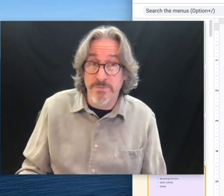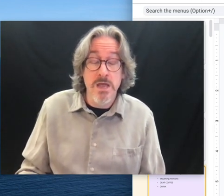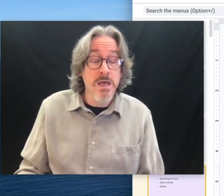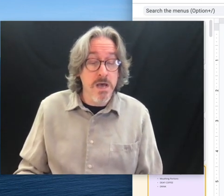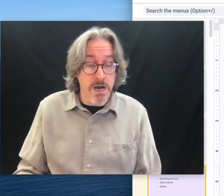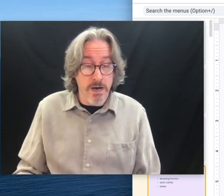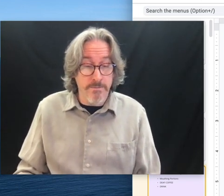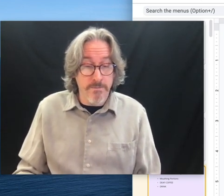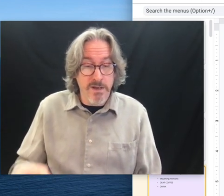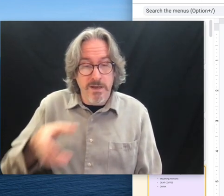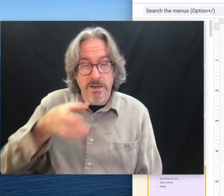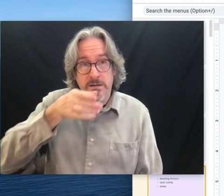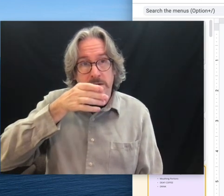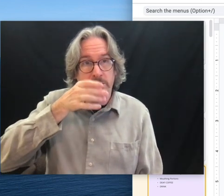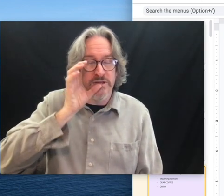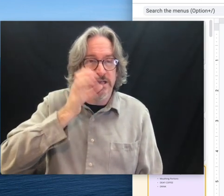that.